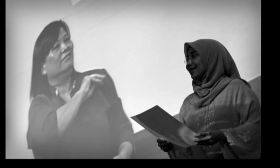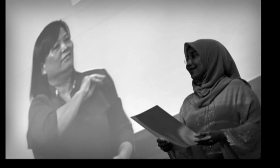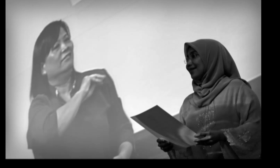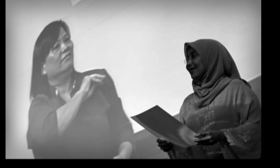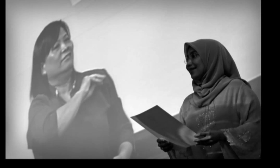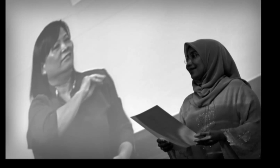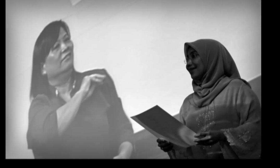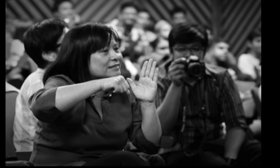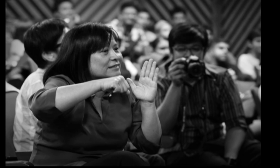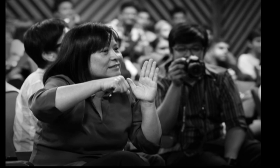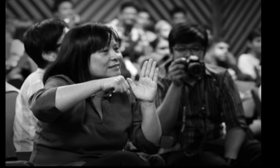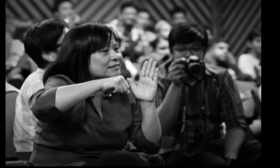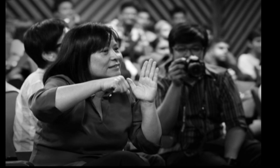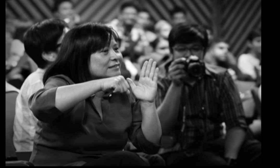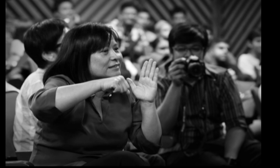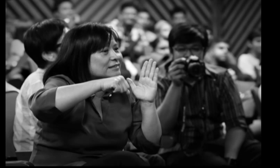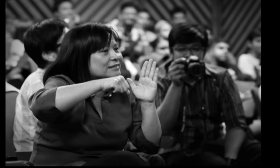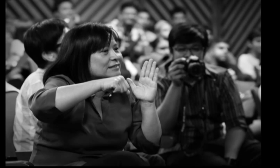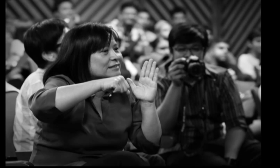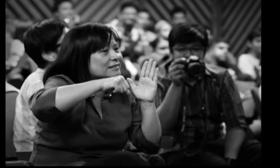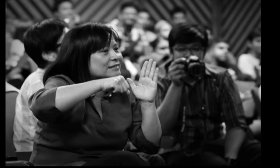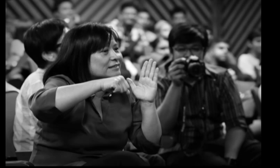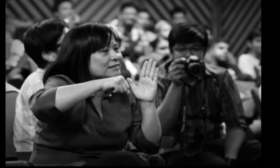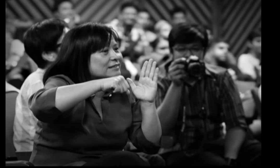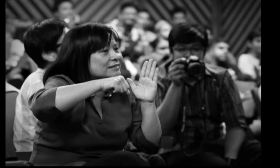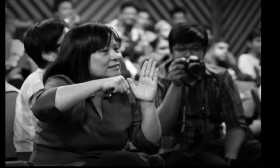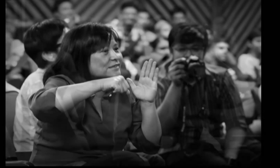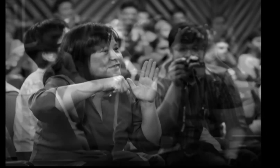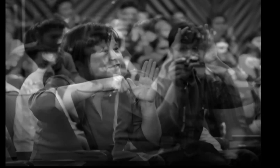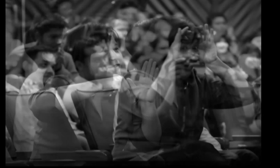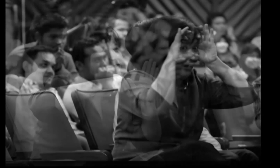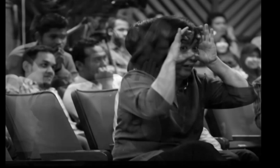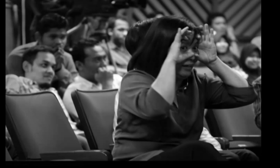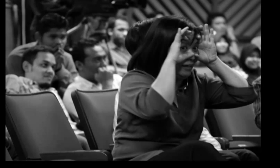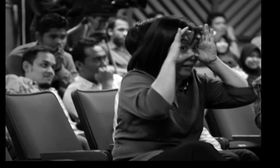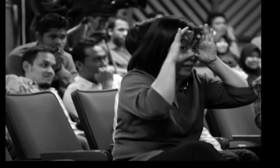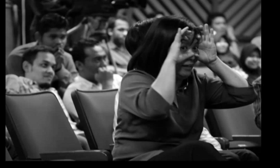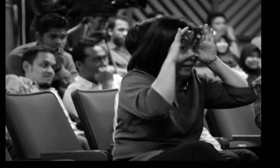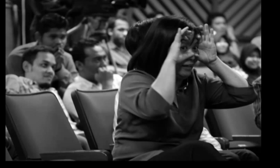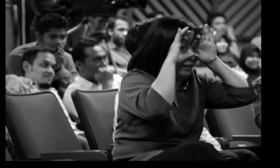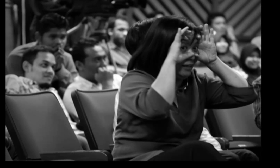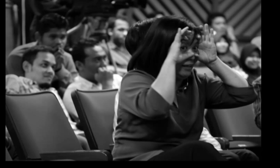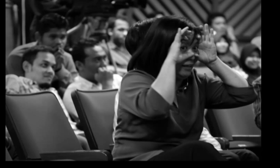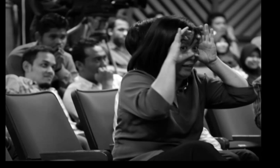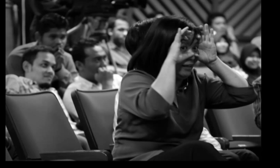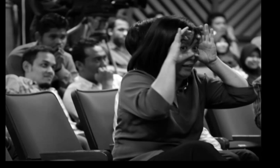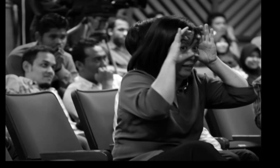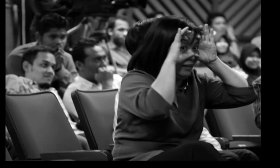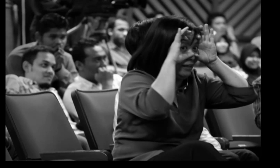sign language interpreters. However, the profession has not been recognised as a need. It's